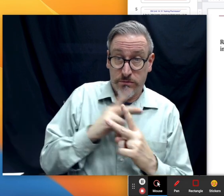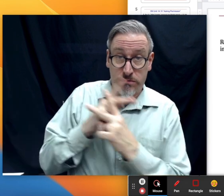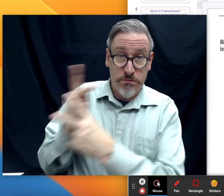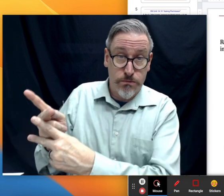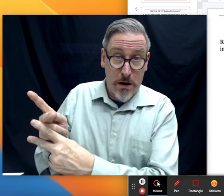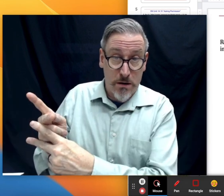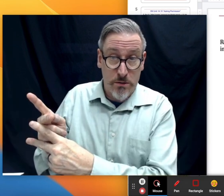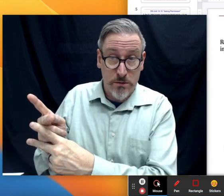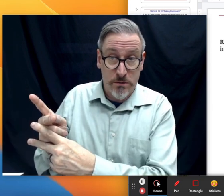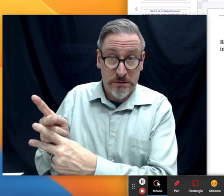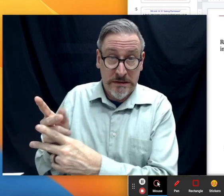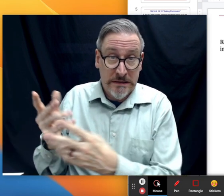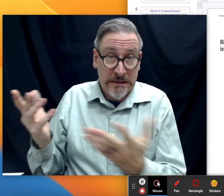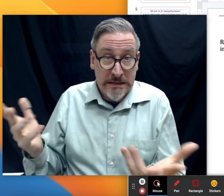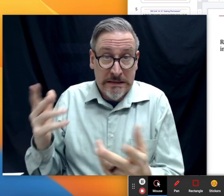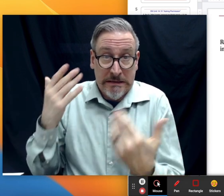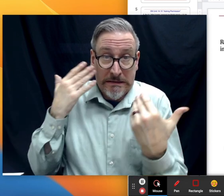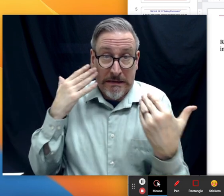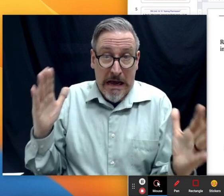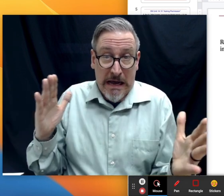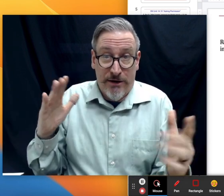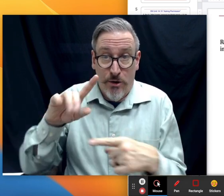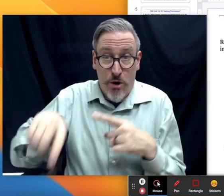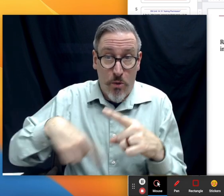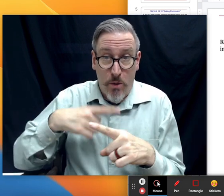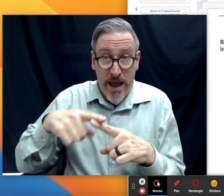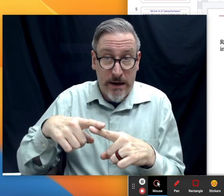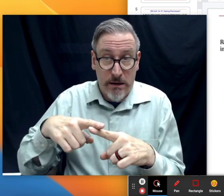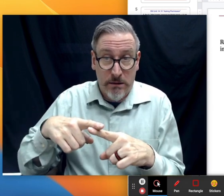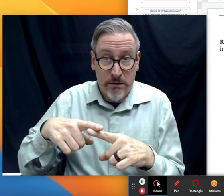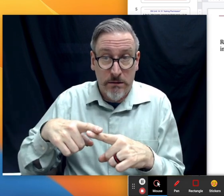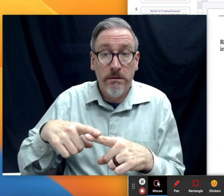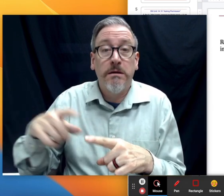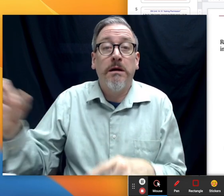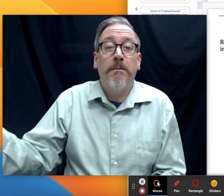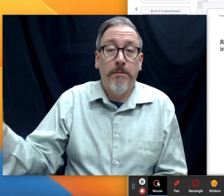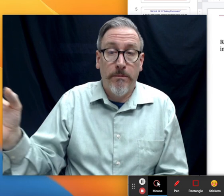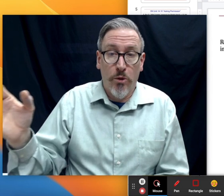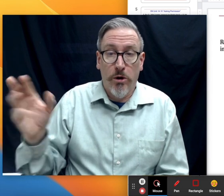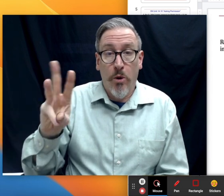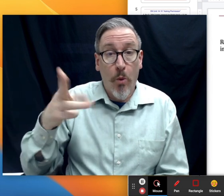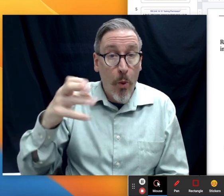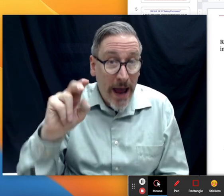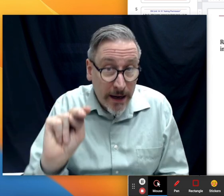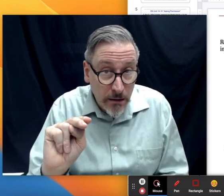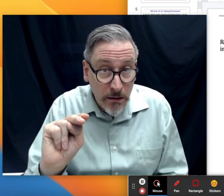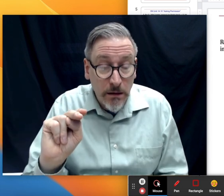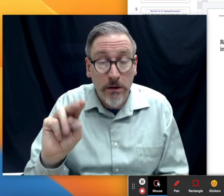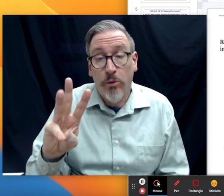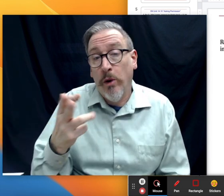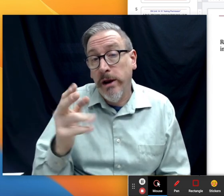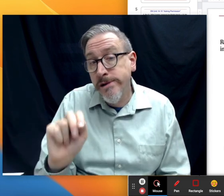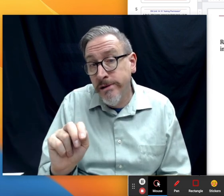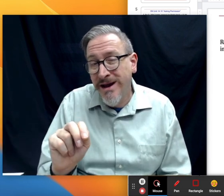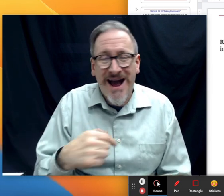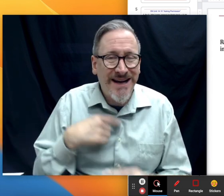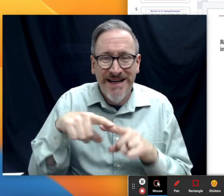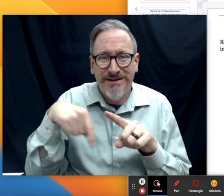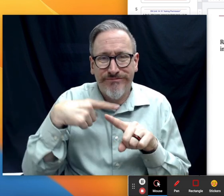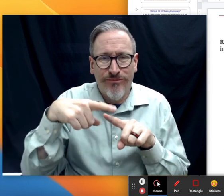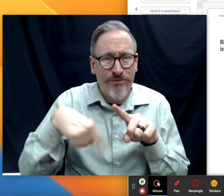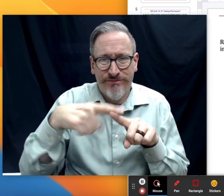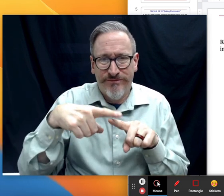finished borrow. I don't know when or when.